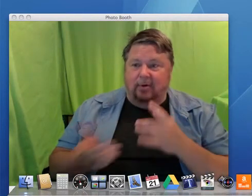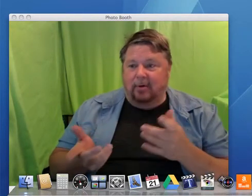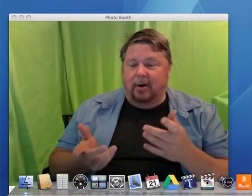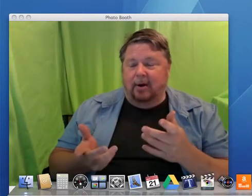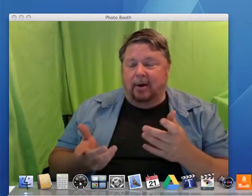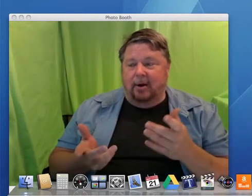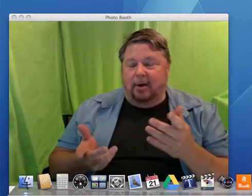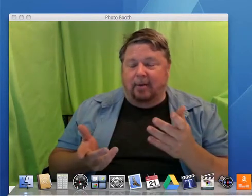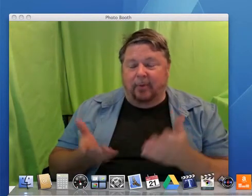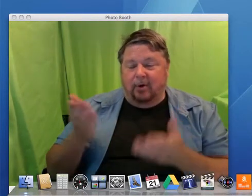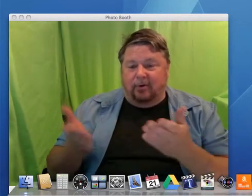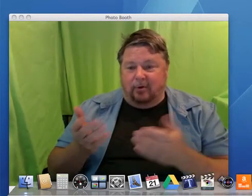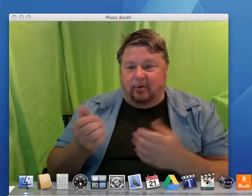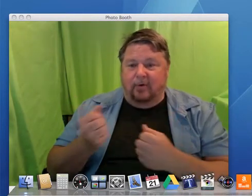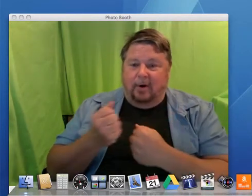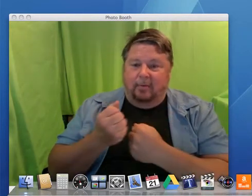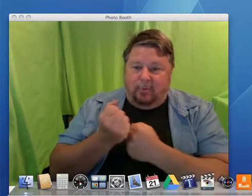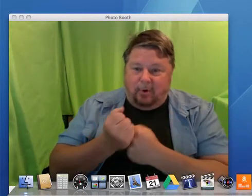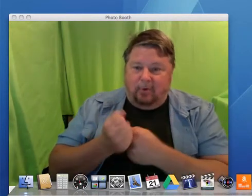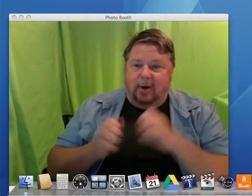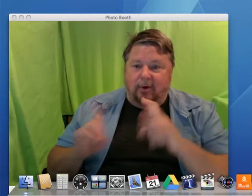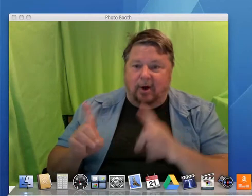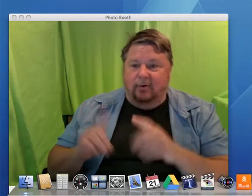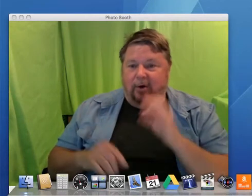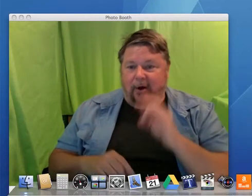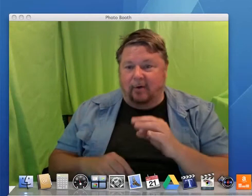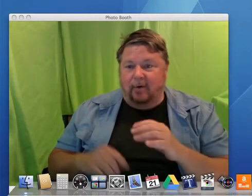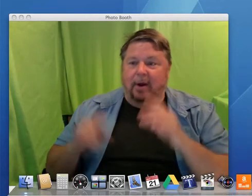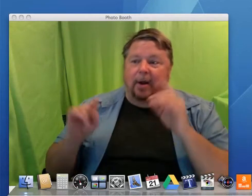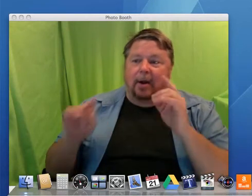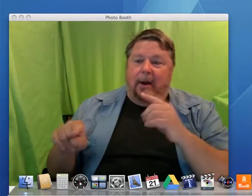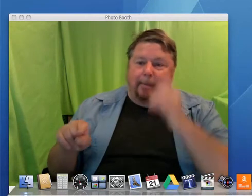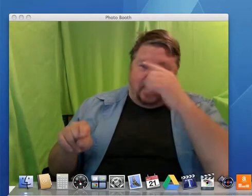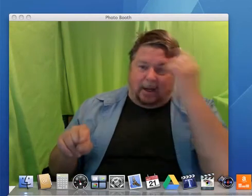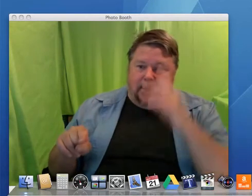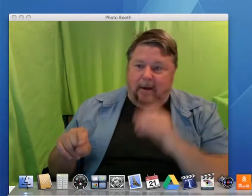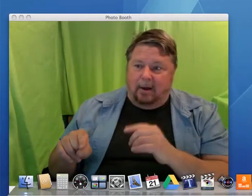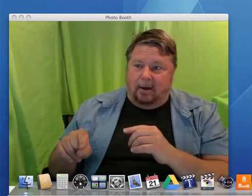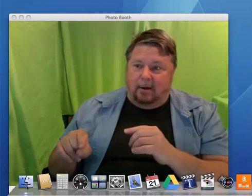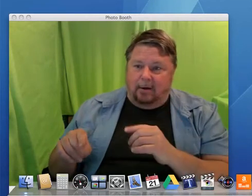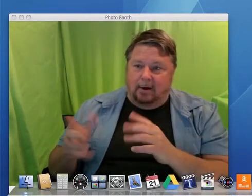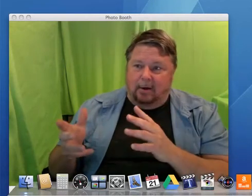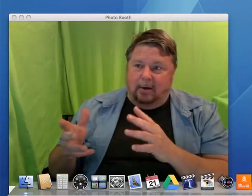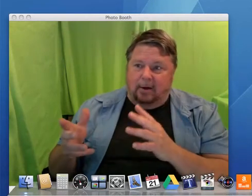to serve and promote the education of black